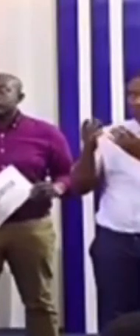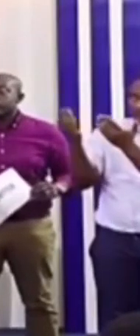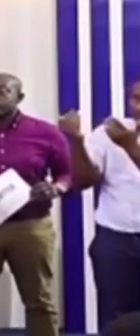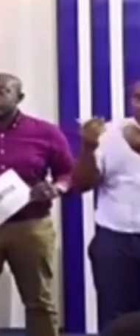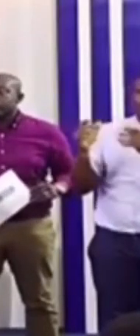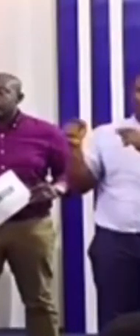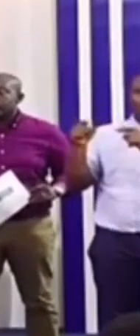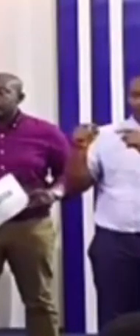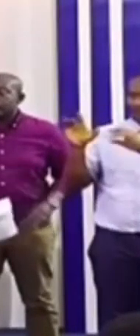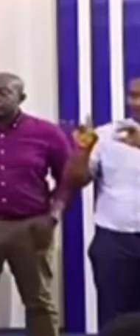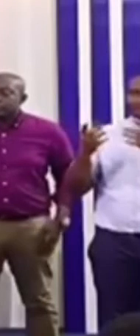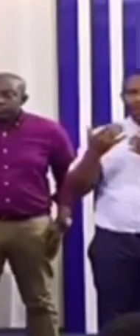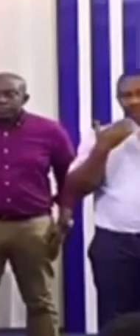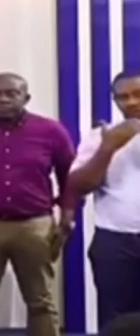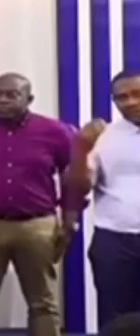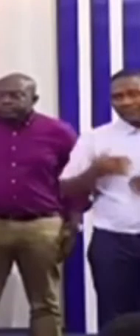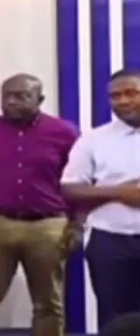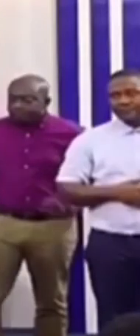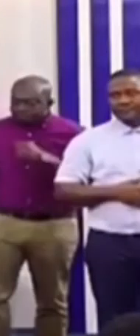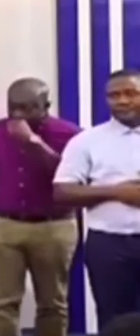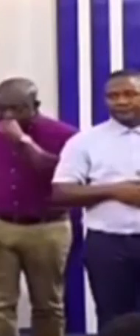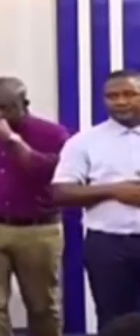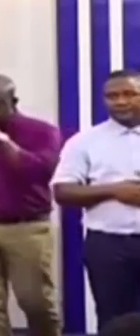up. Thank you very much.